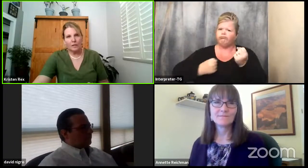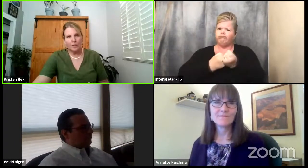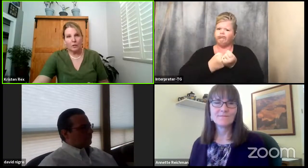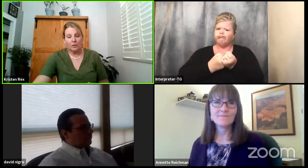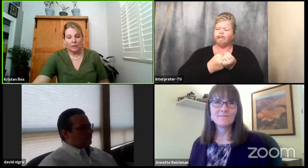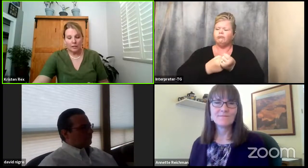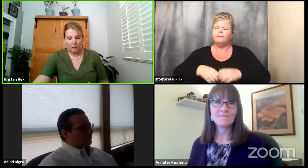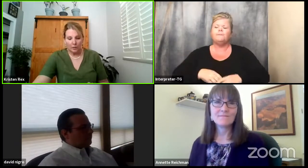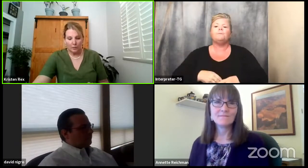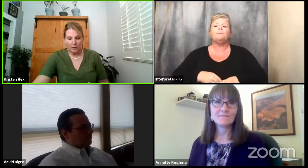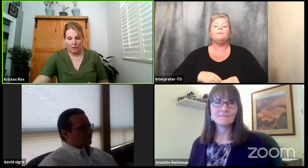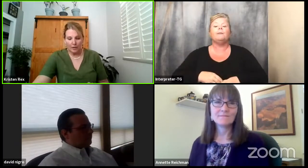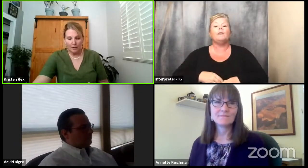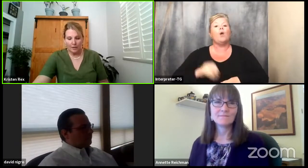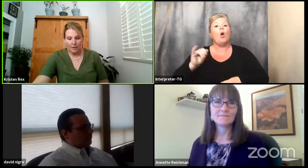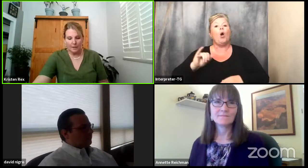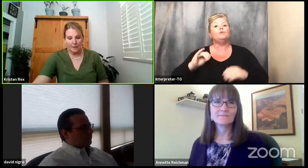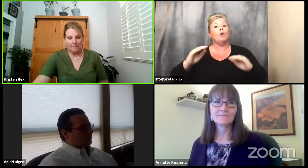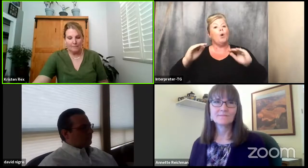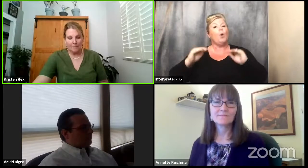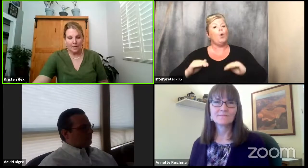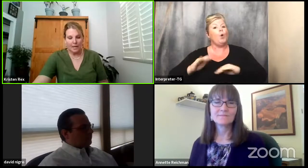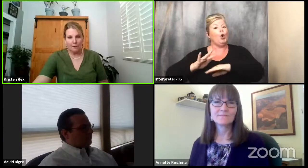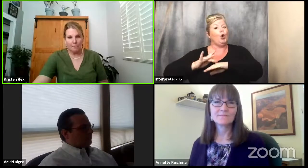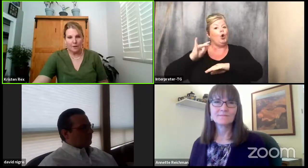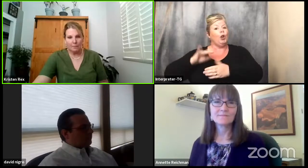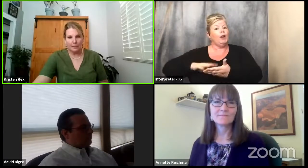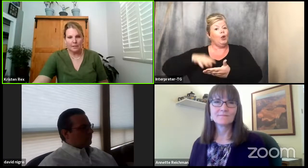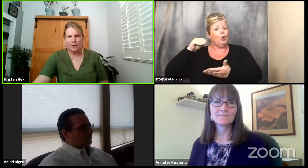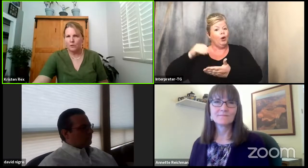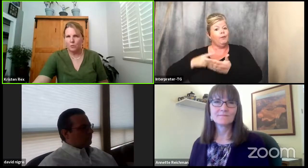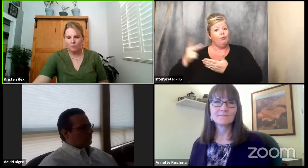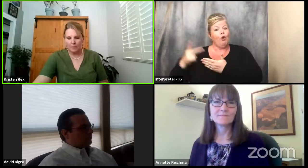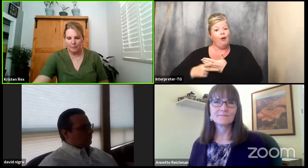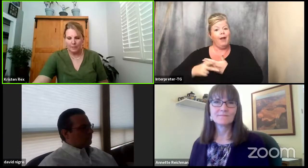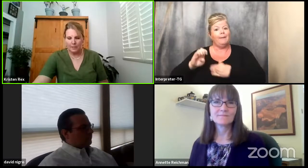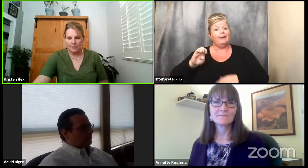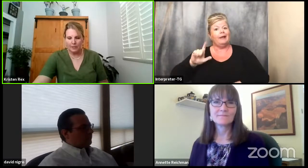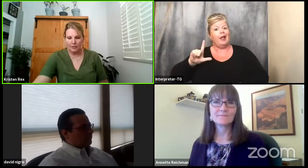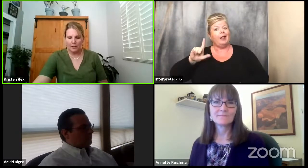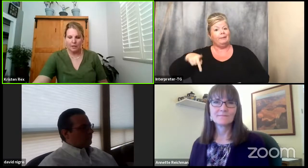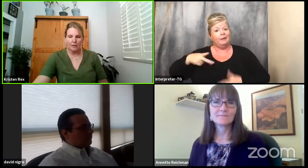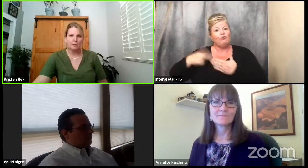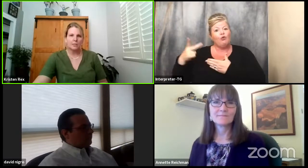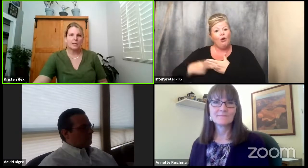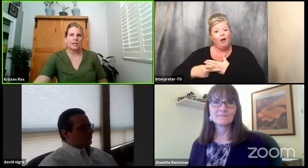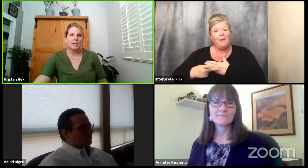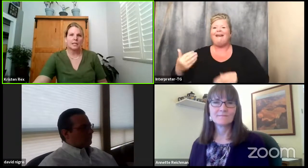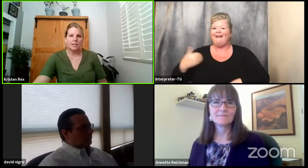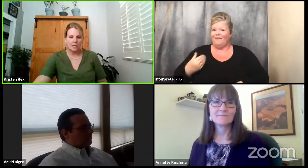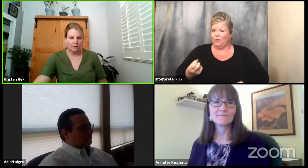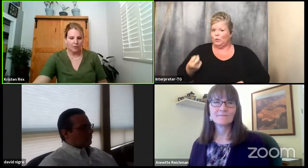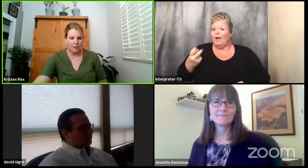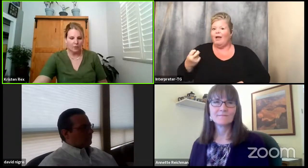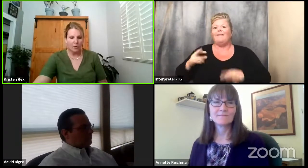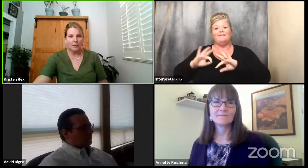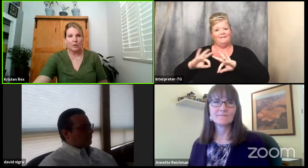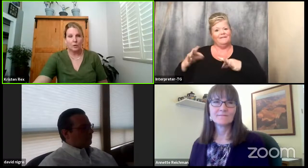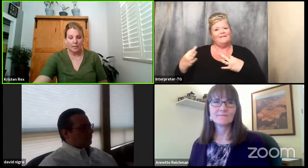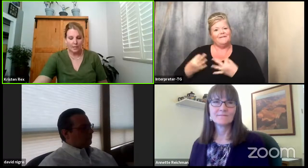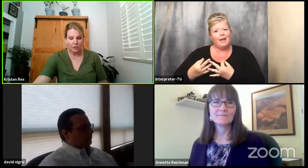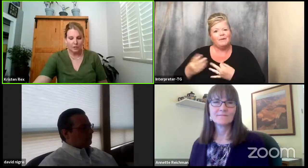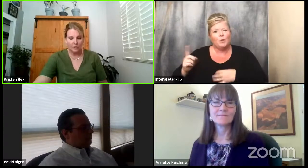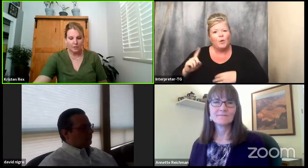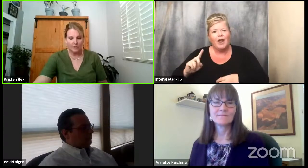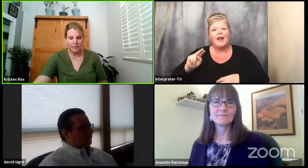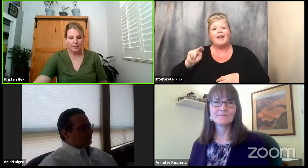Also in the early learning program, we have families, about 12 families that are residing in the Navajo and